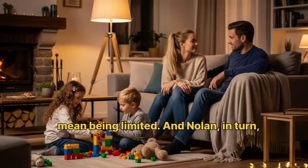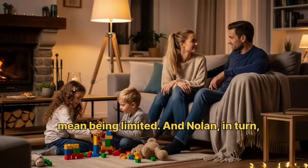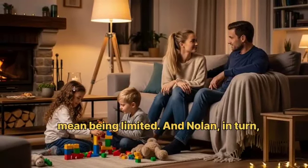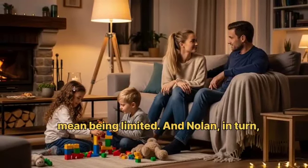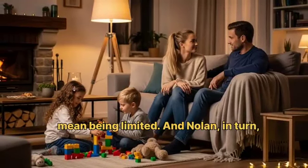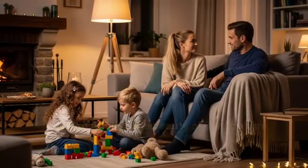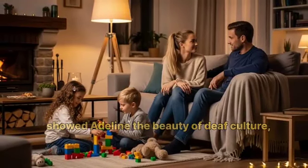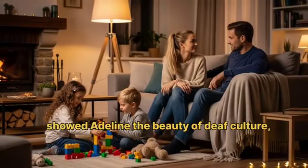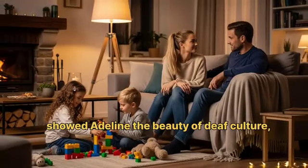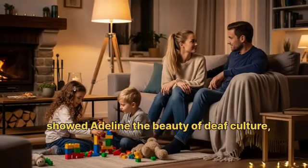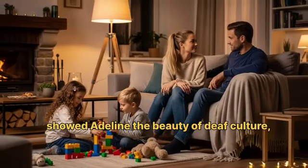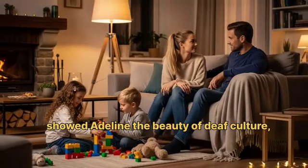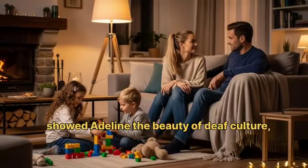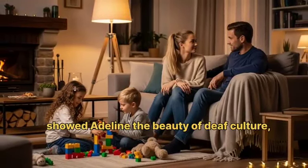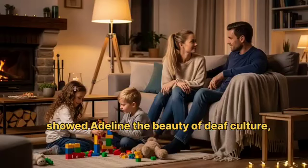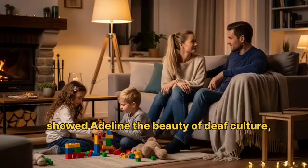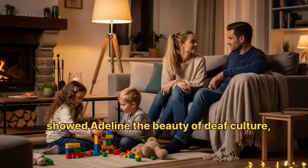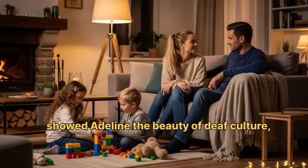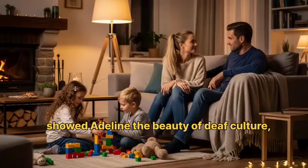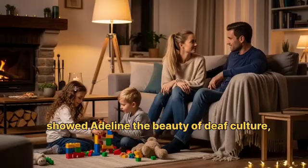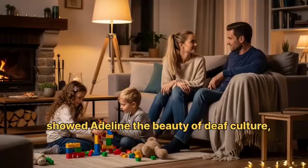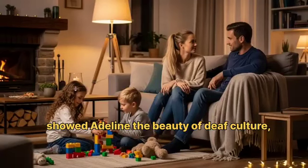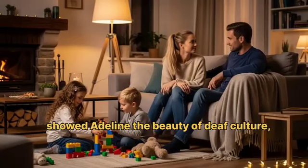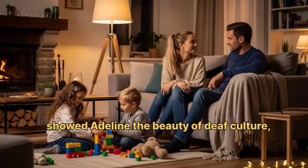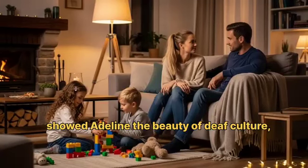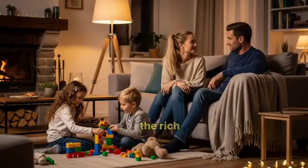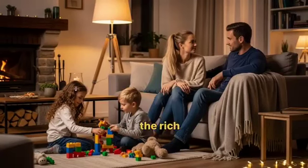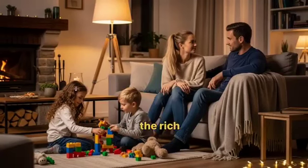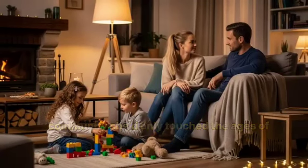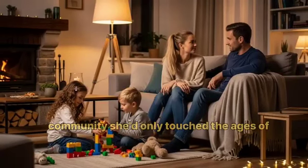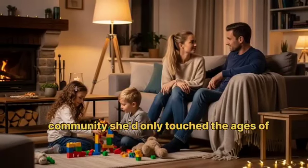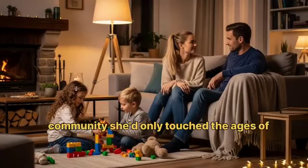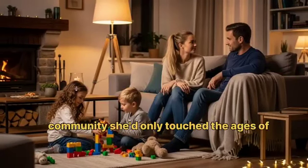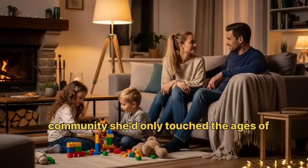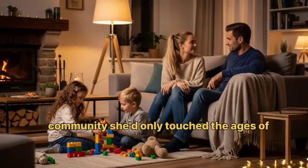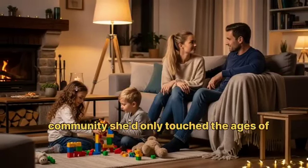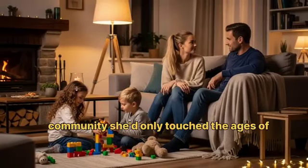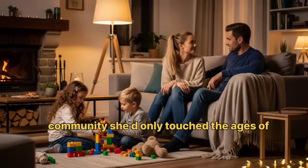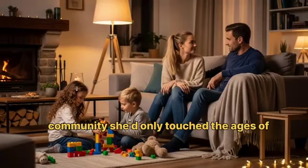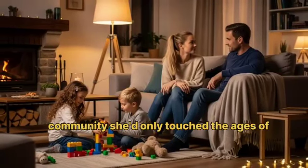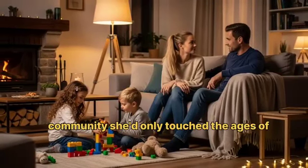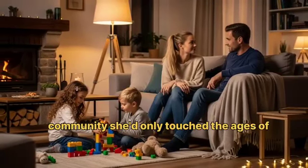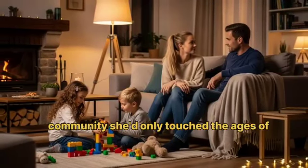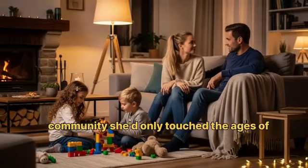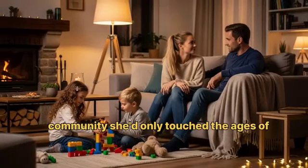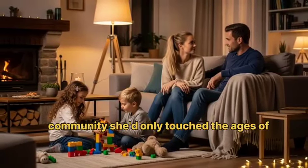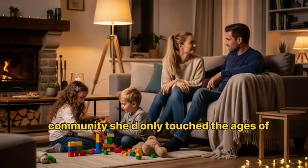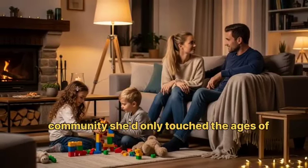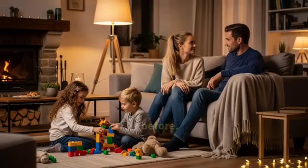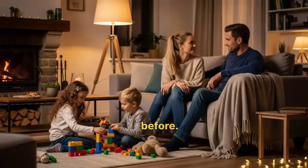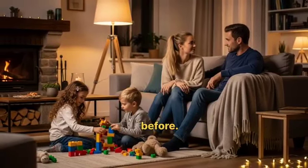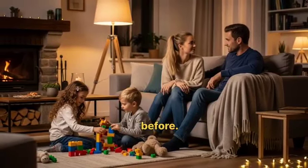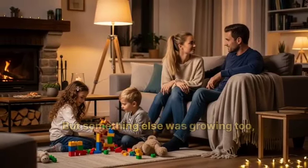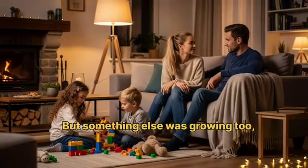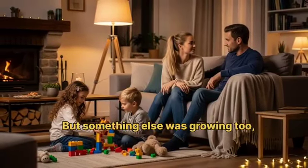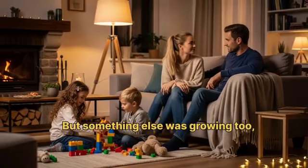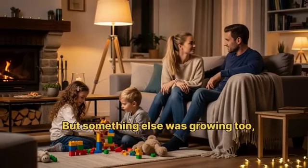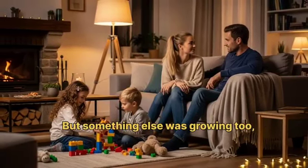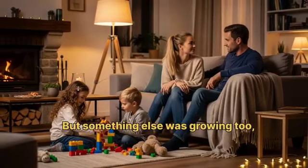Nolan, in turn, showed Adeline the beauty of deaf culture, the rich community she'd only touched the edges of before. But something else was